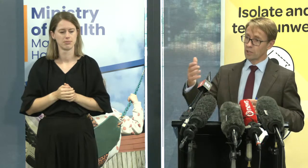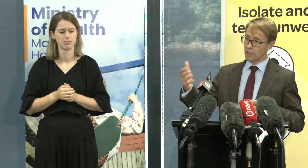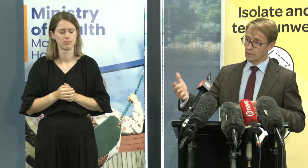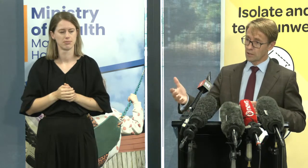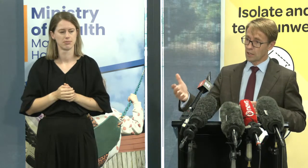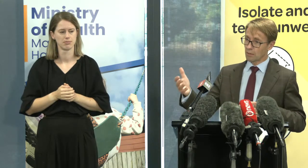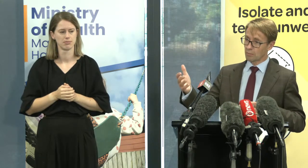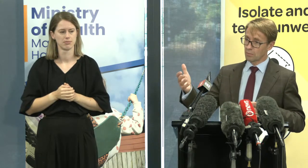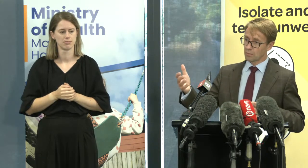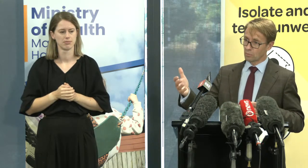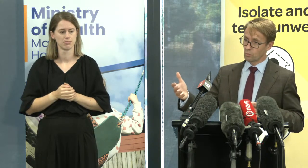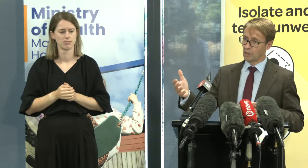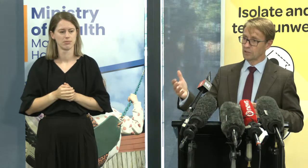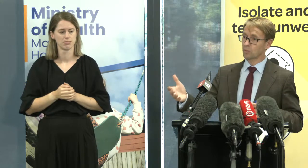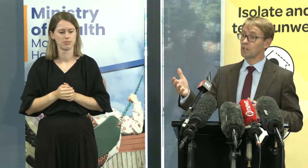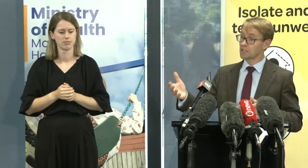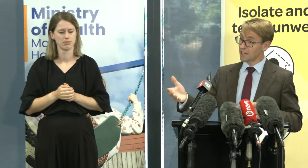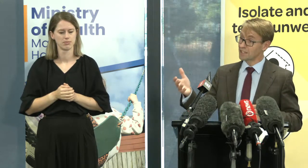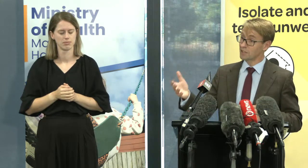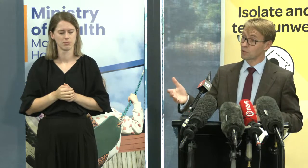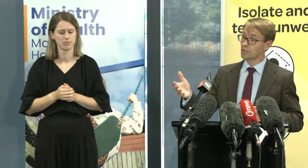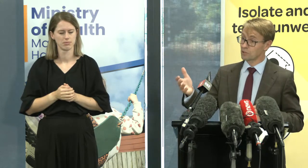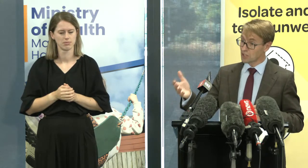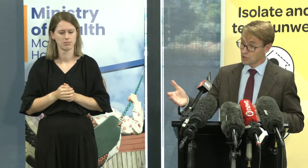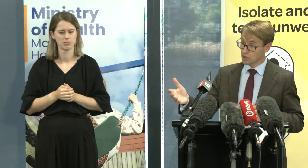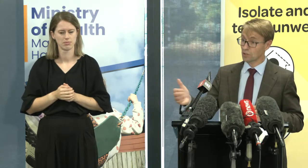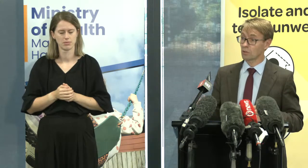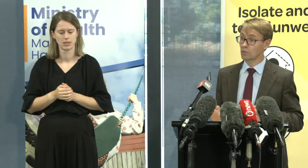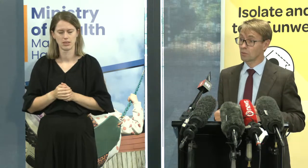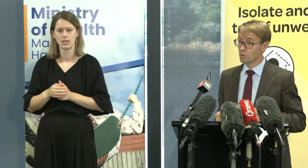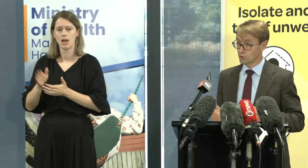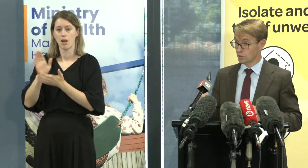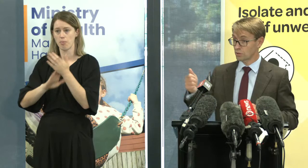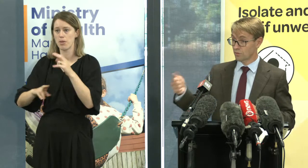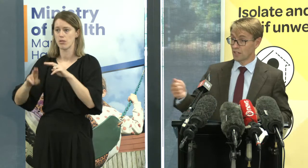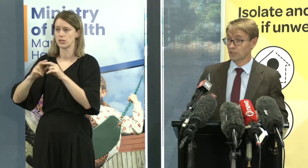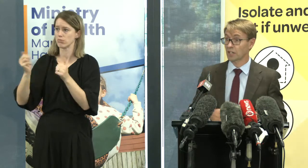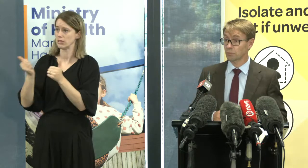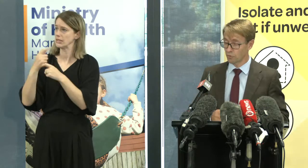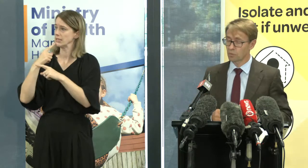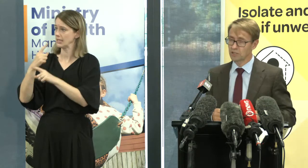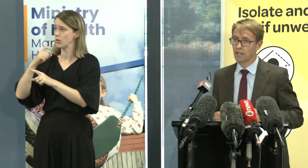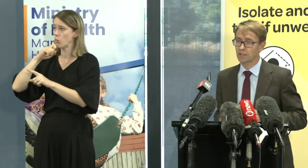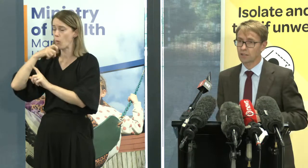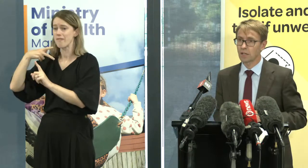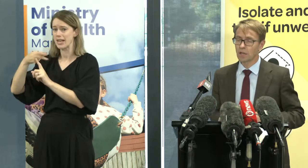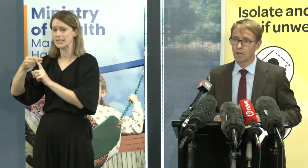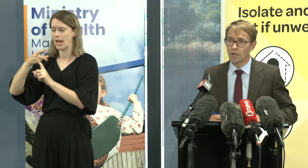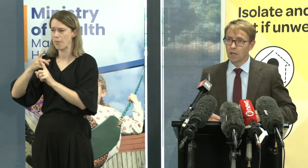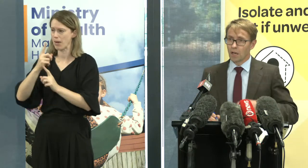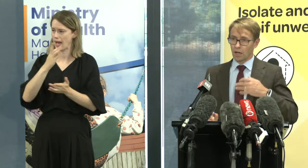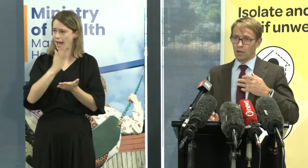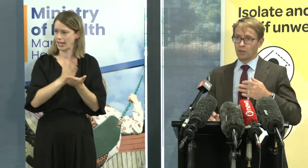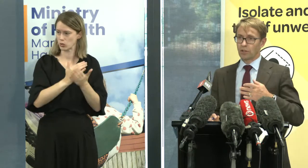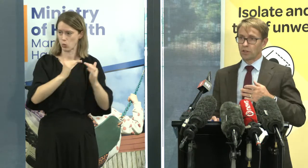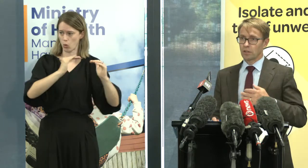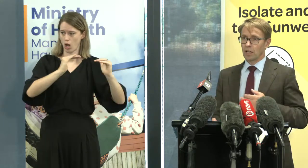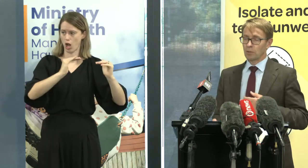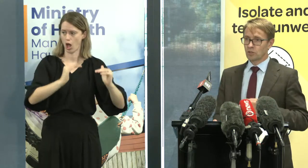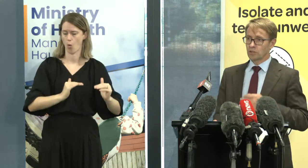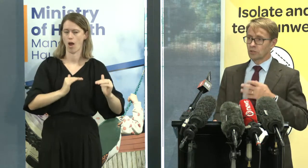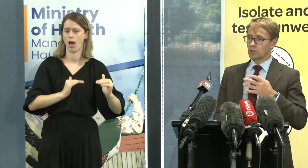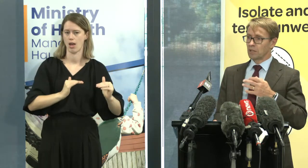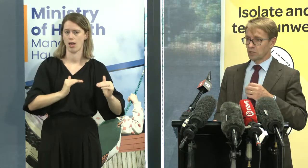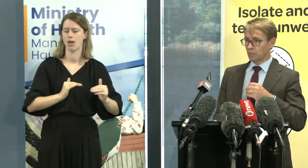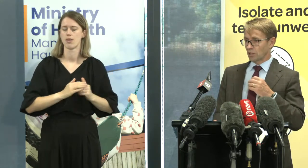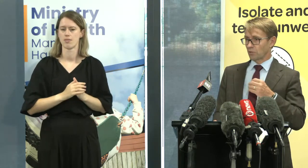what we had. Parents were indicating was their intention or to vaccinate before we started. I think